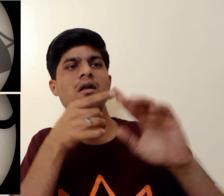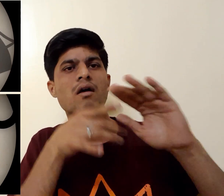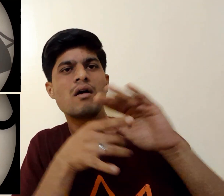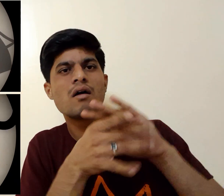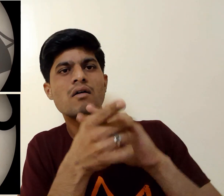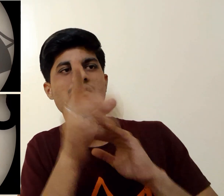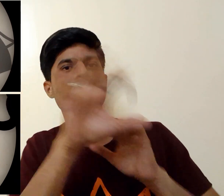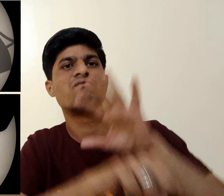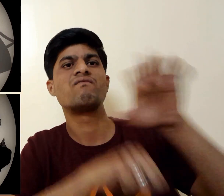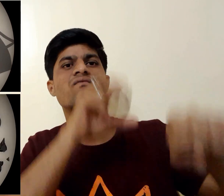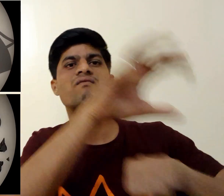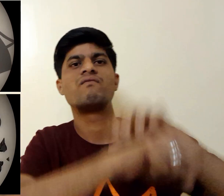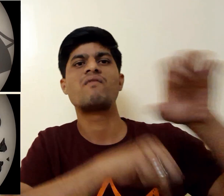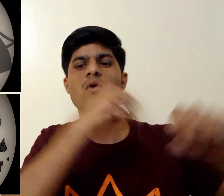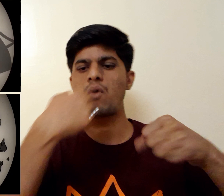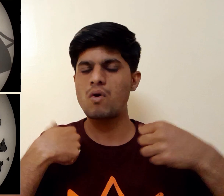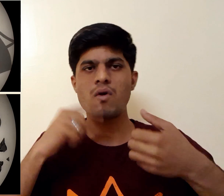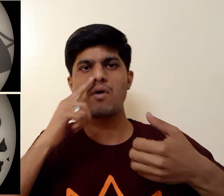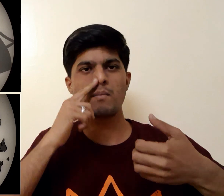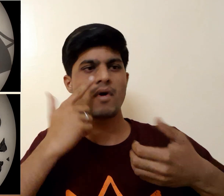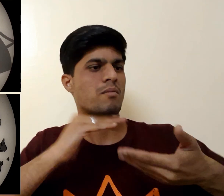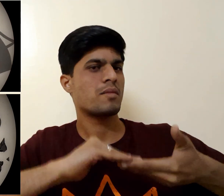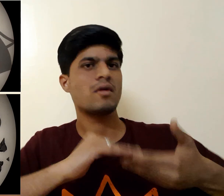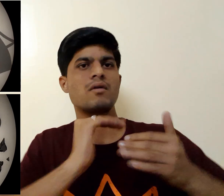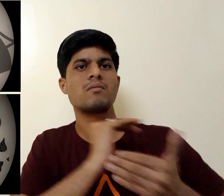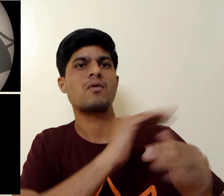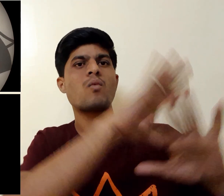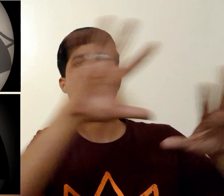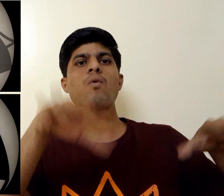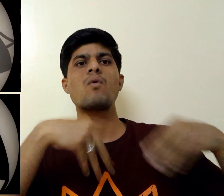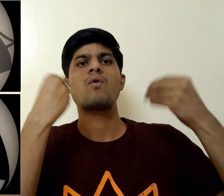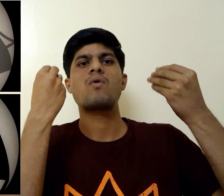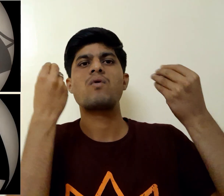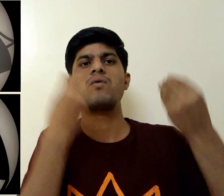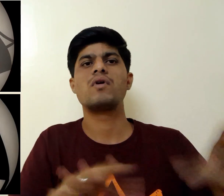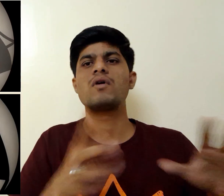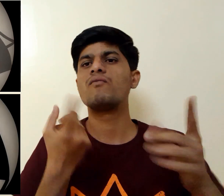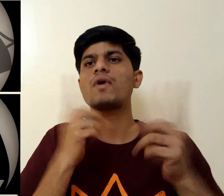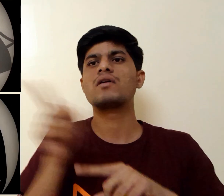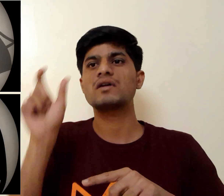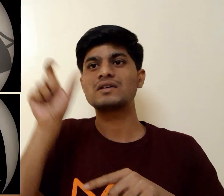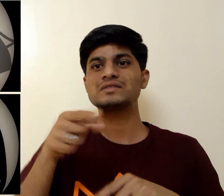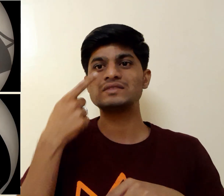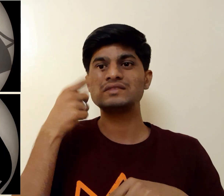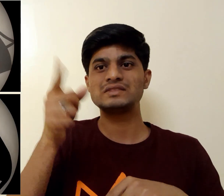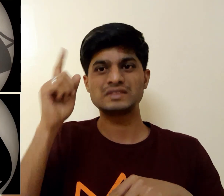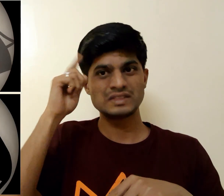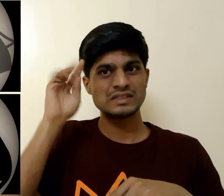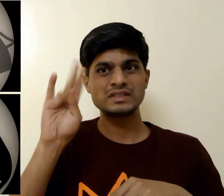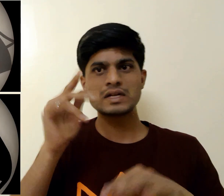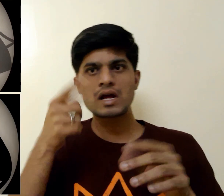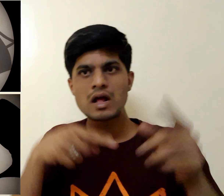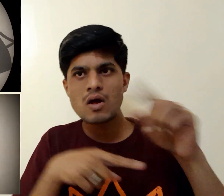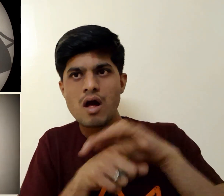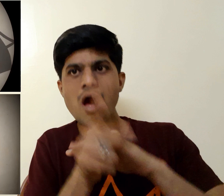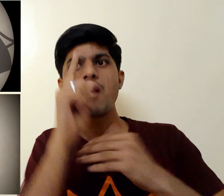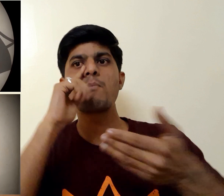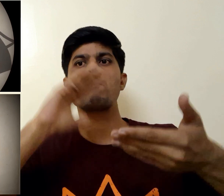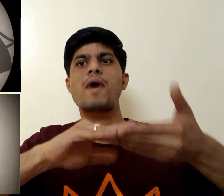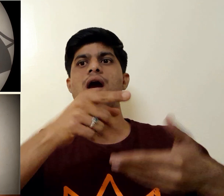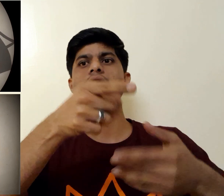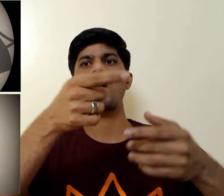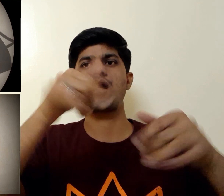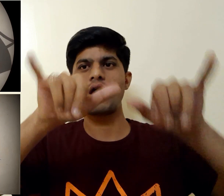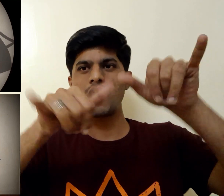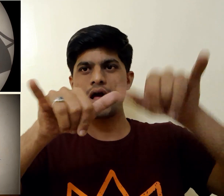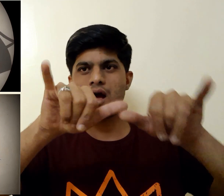increasingly damaged with continued drug use. There are factors that put you at higher risk for the hijacker, including